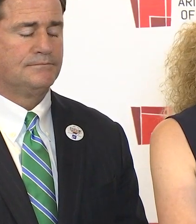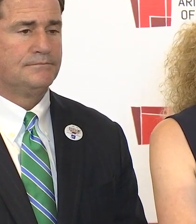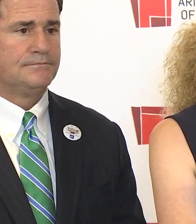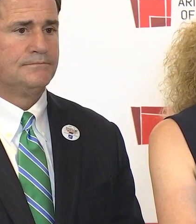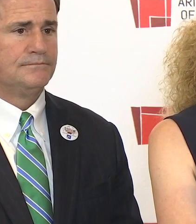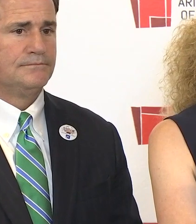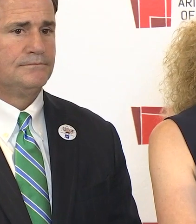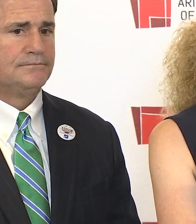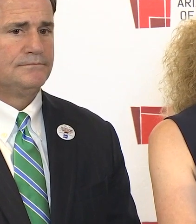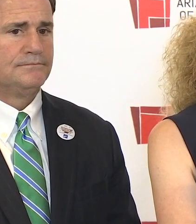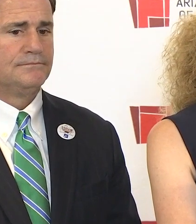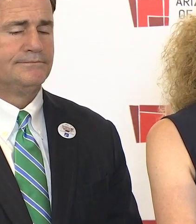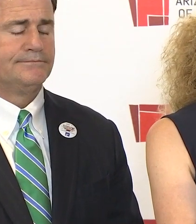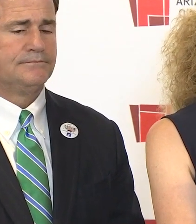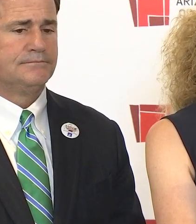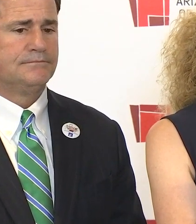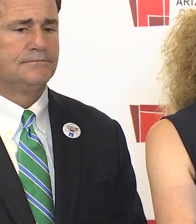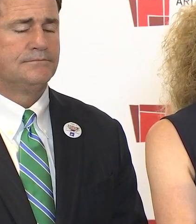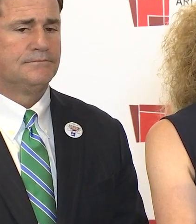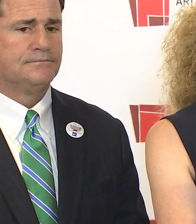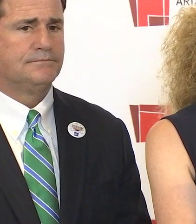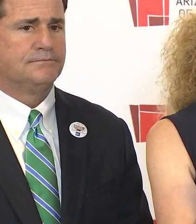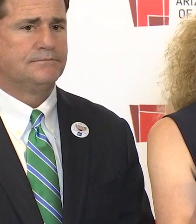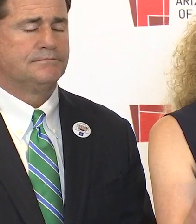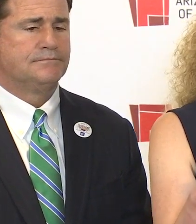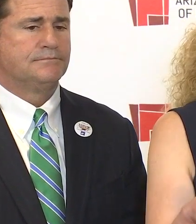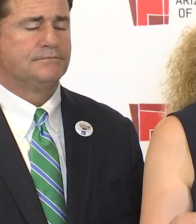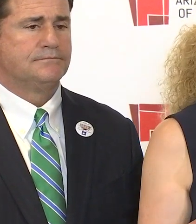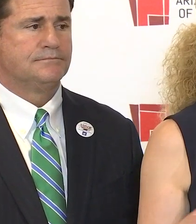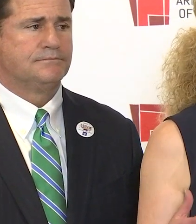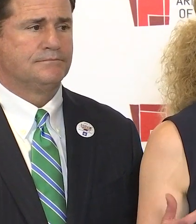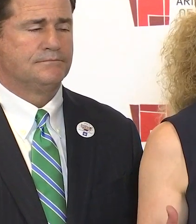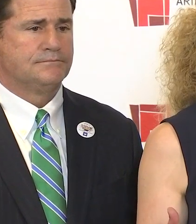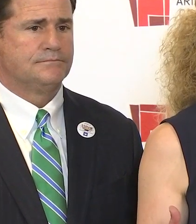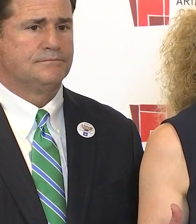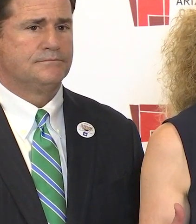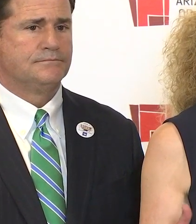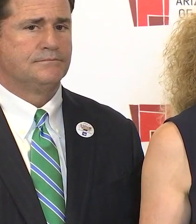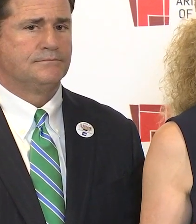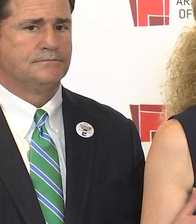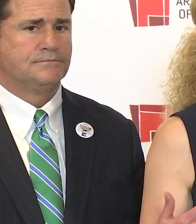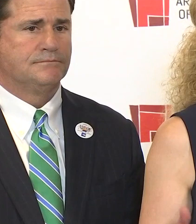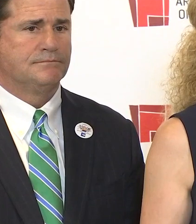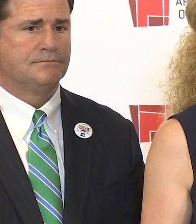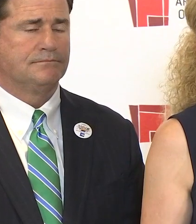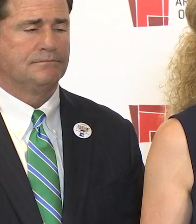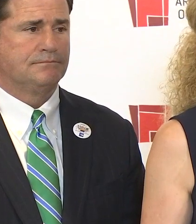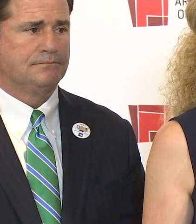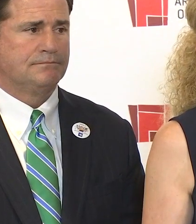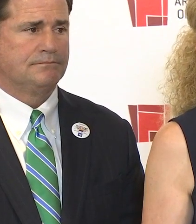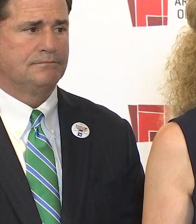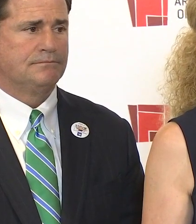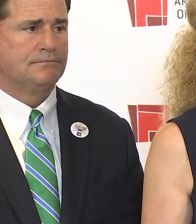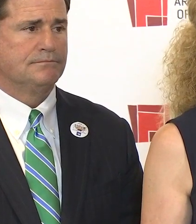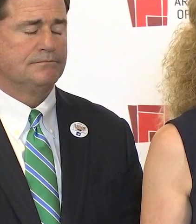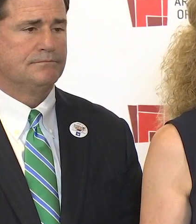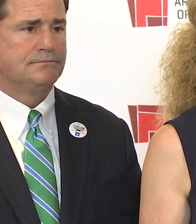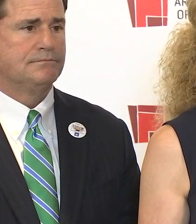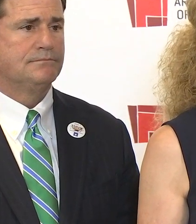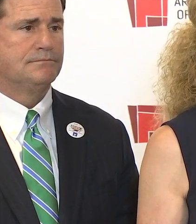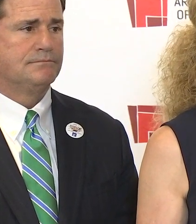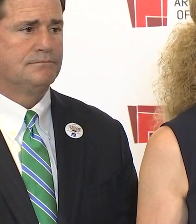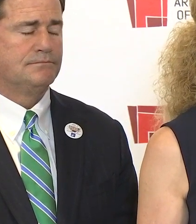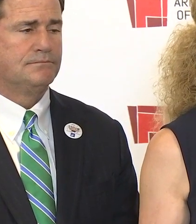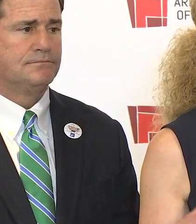enough to prioritize the public health concerned, the ones that public health is following up. LabCorp and Quest just